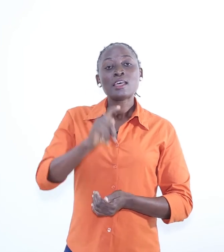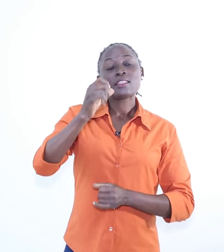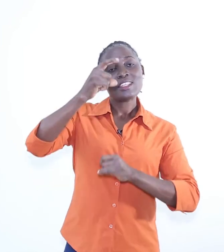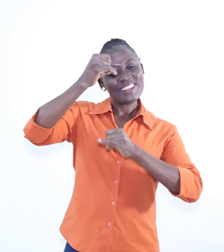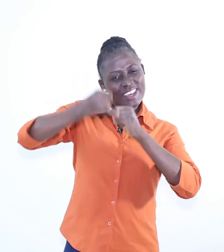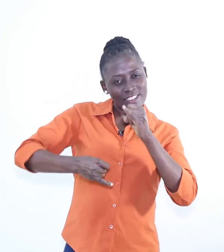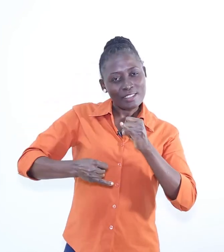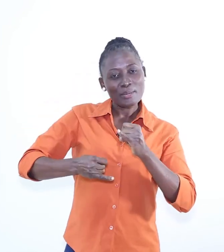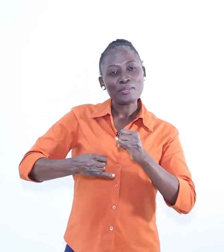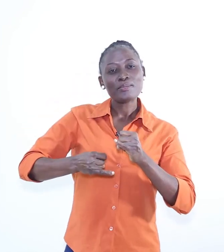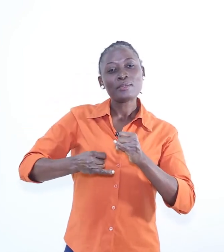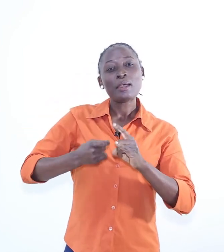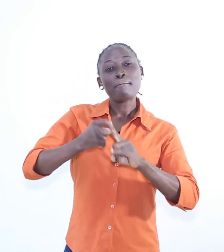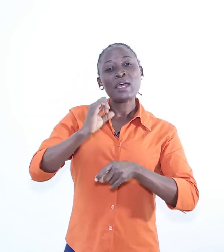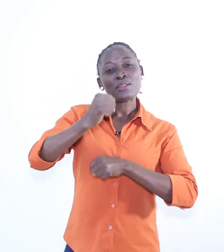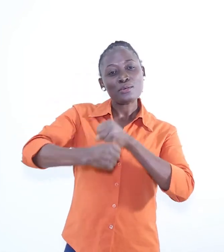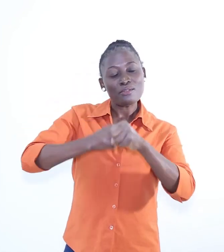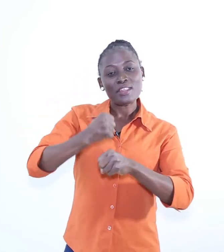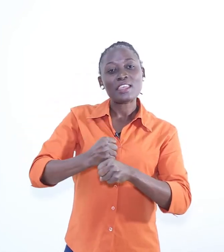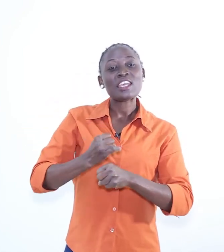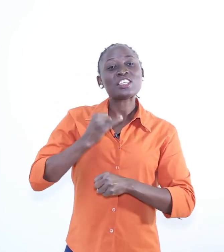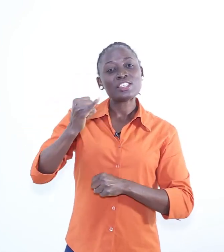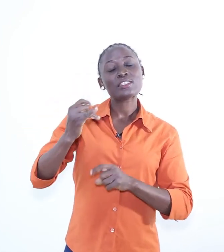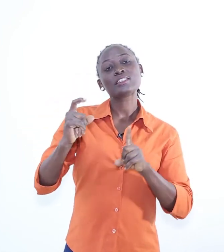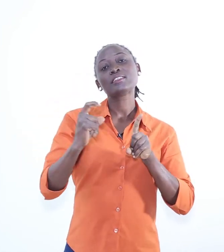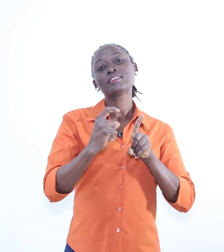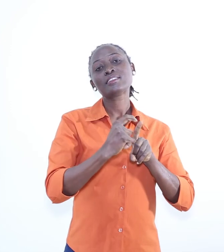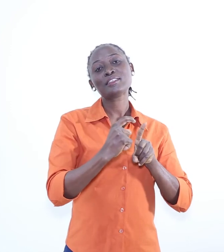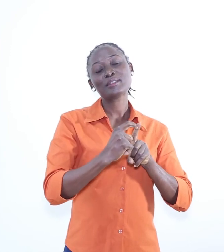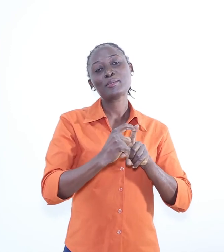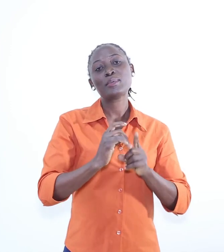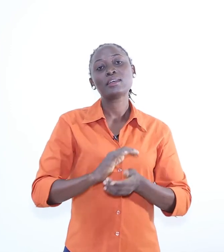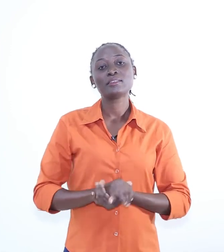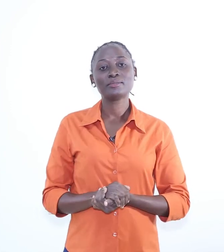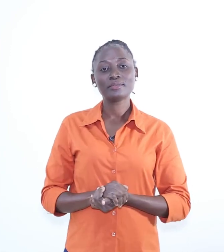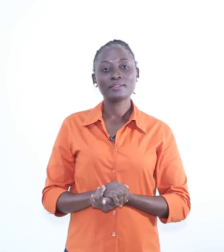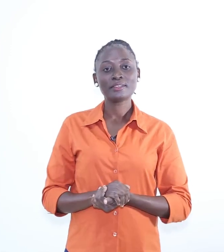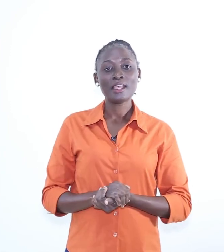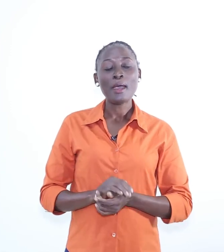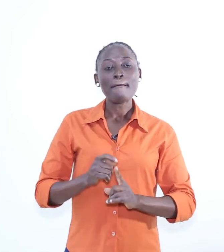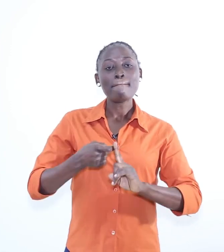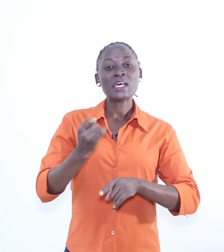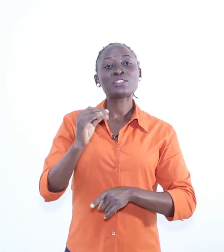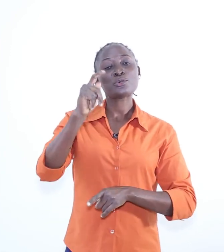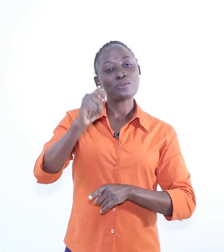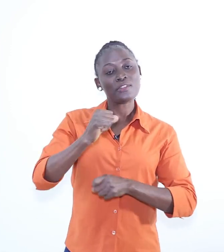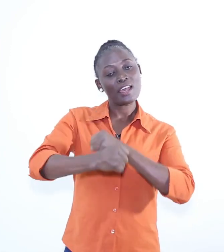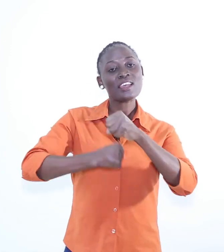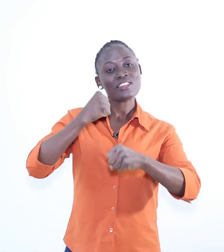The last month of the year is December. Months of the